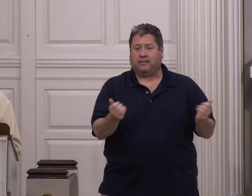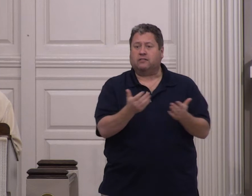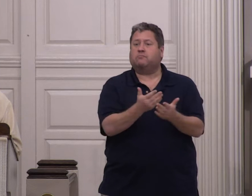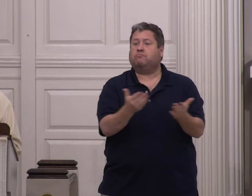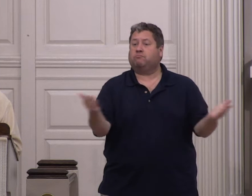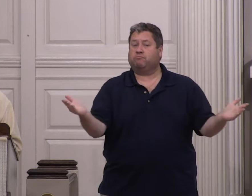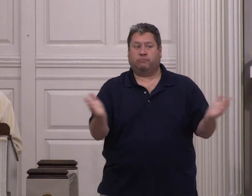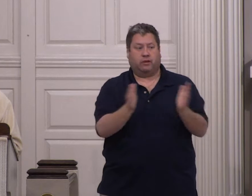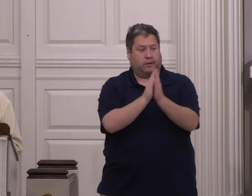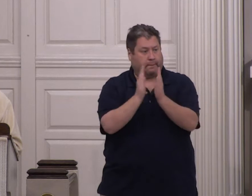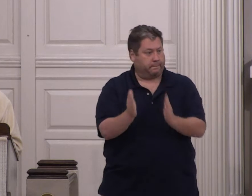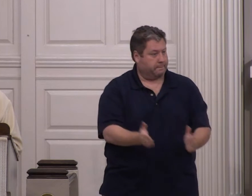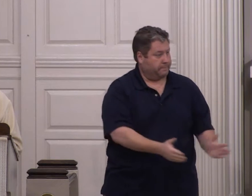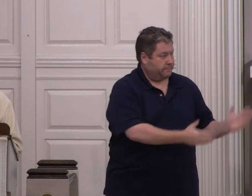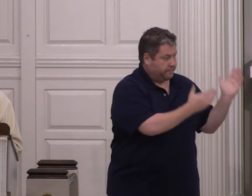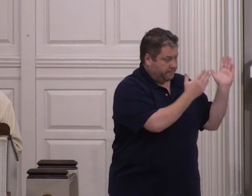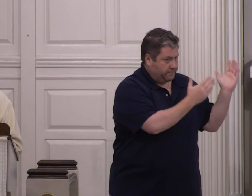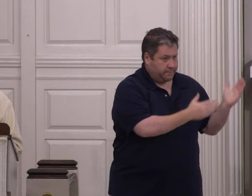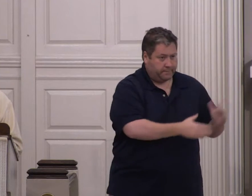the Lord.